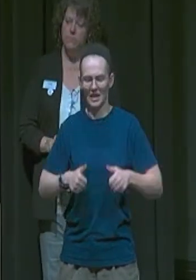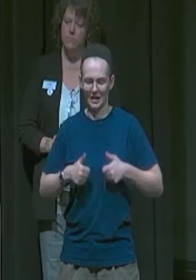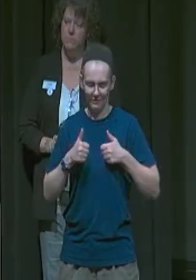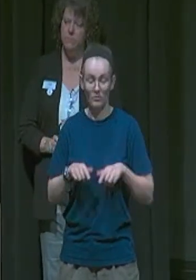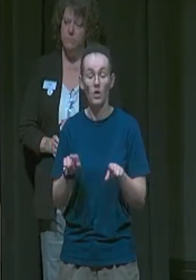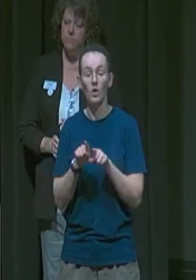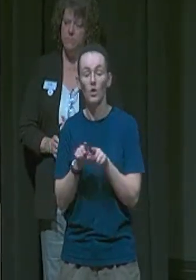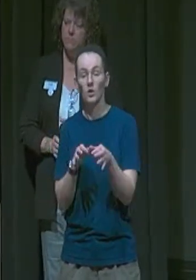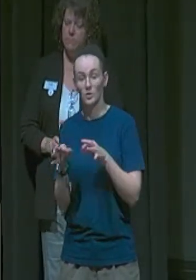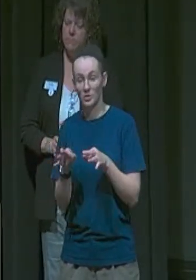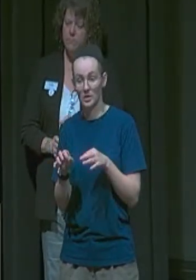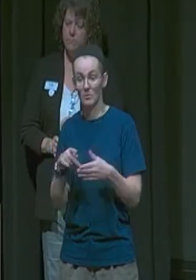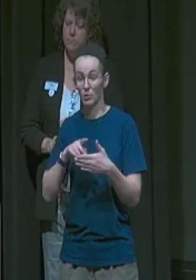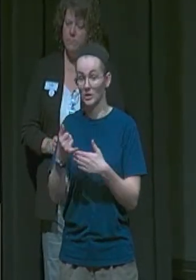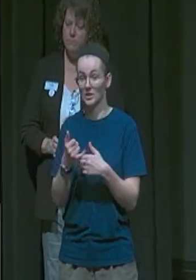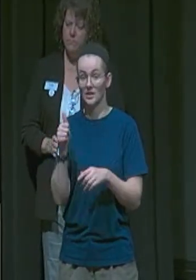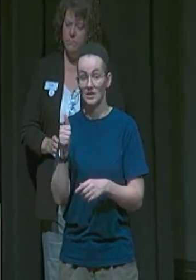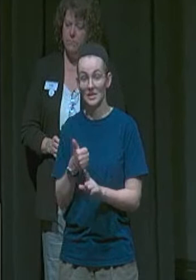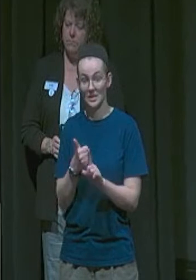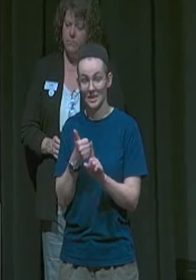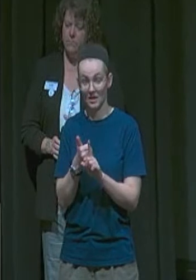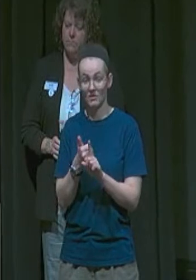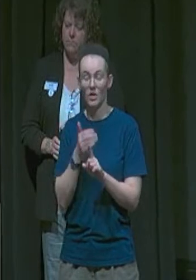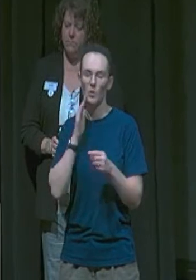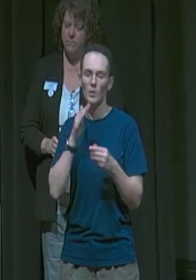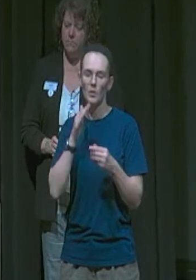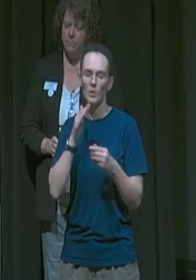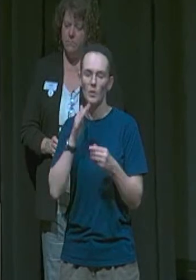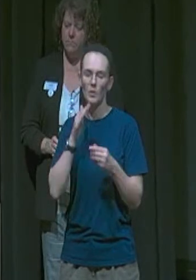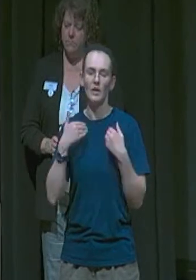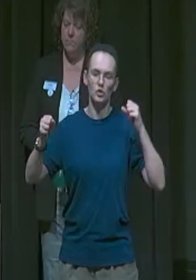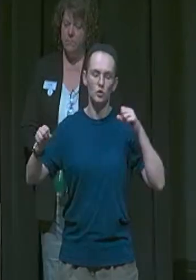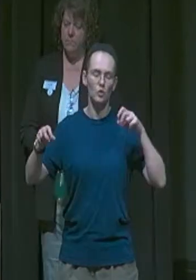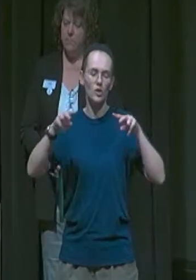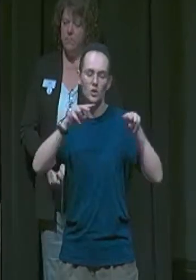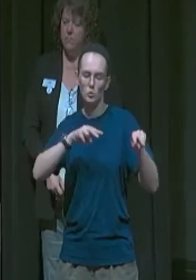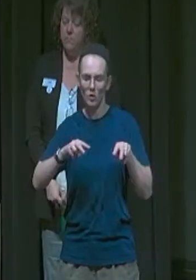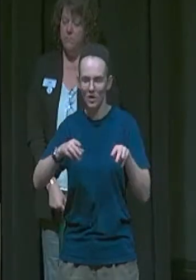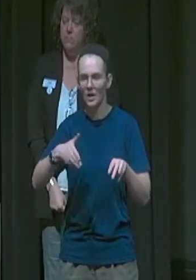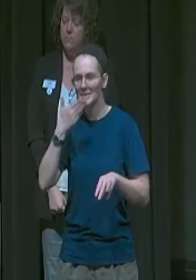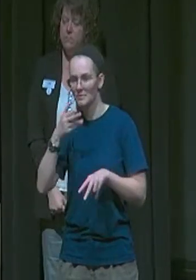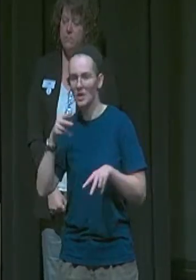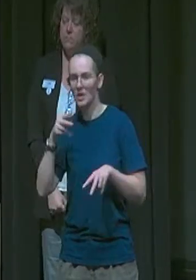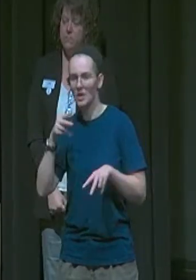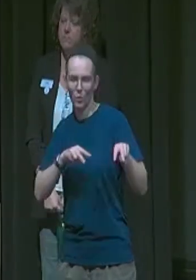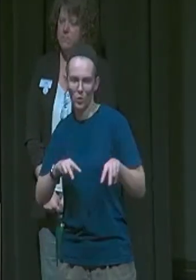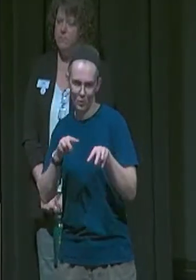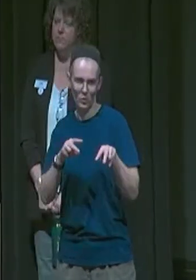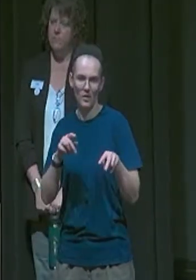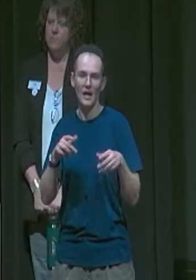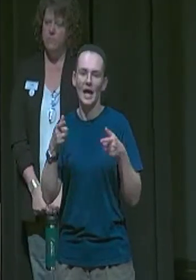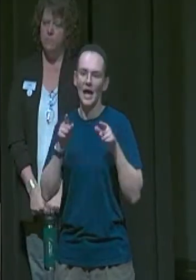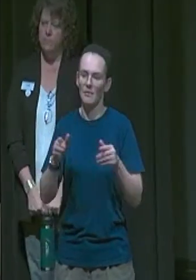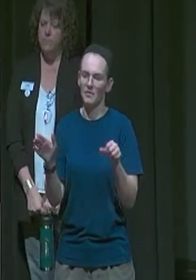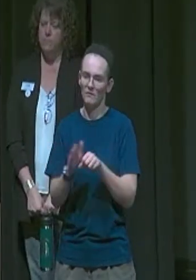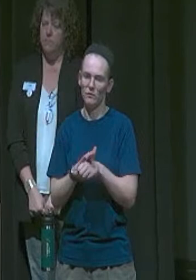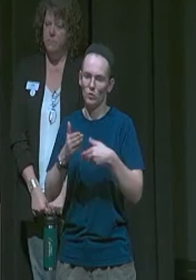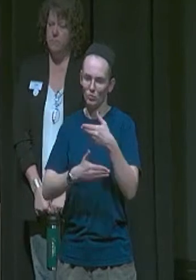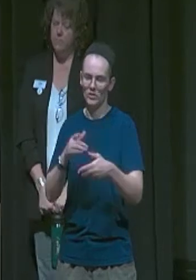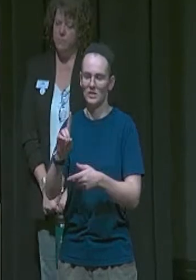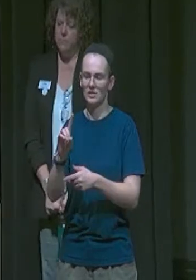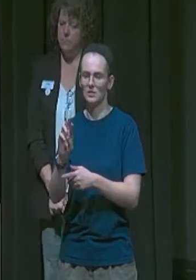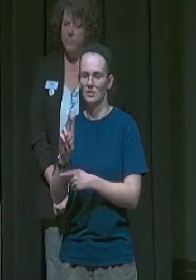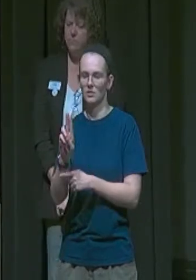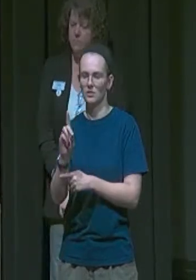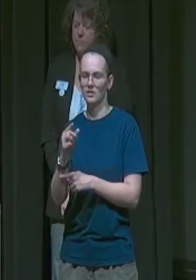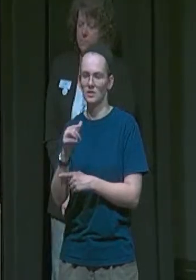also just to mention the project itself, there will be noise monitoring that's occurring throughout the duration of the dredging. And so we're going